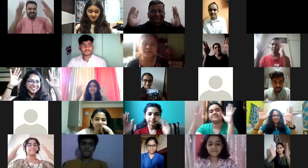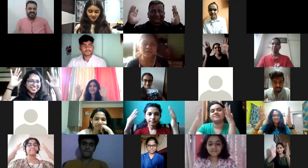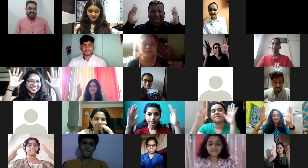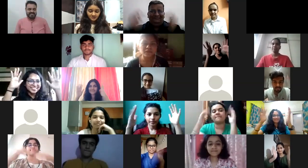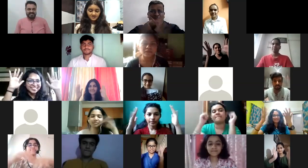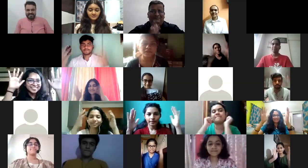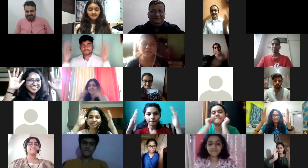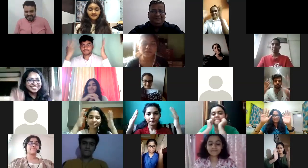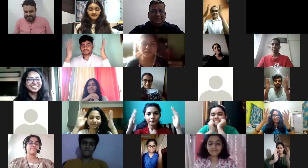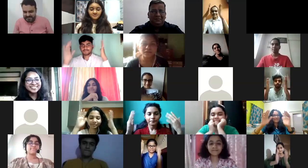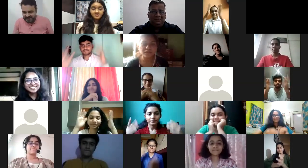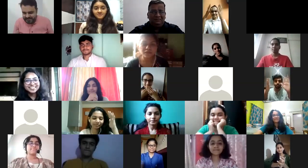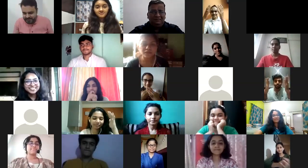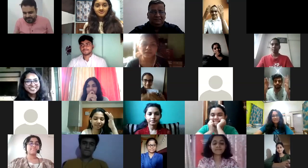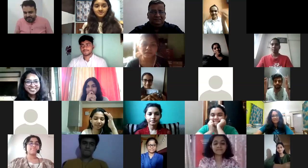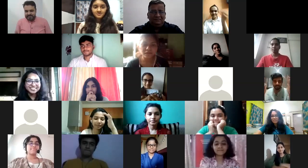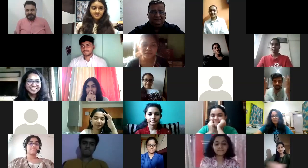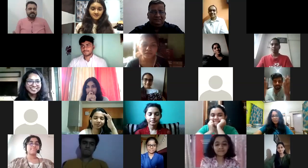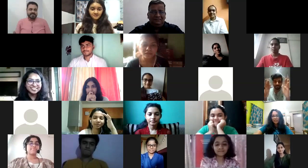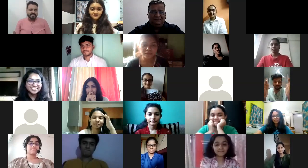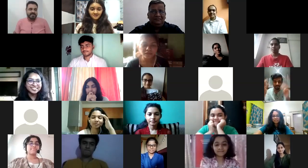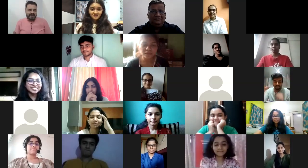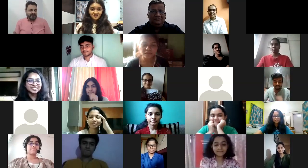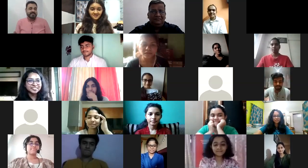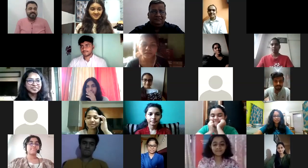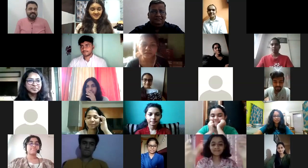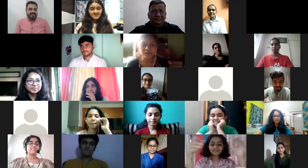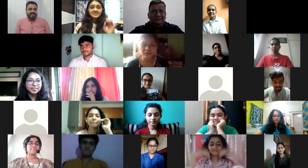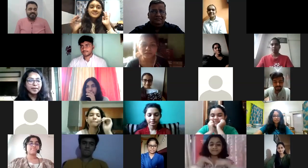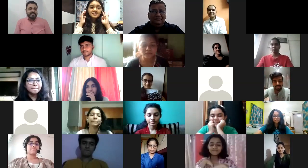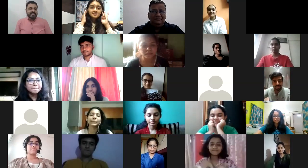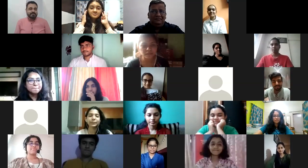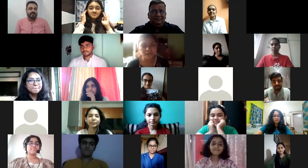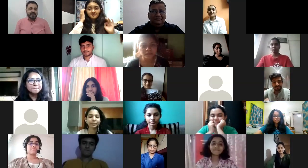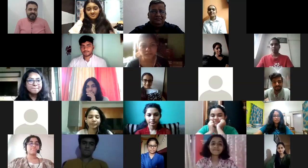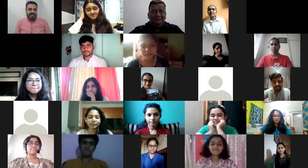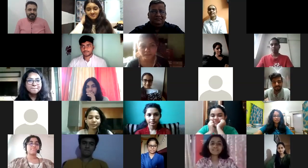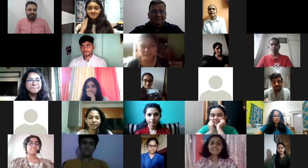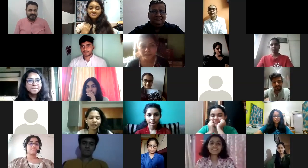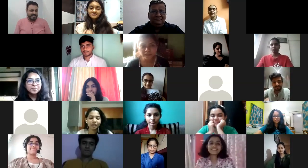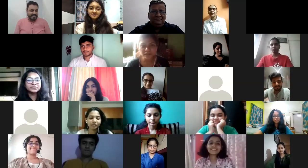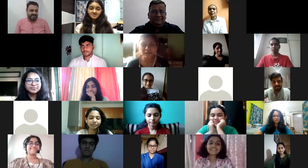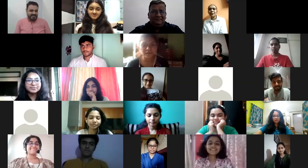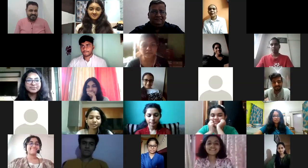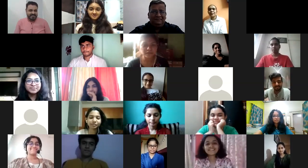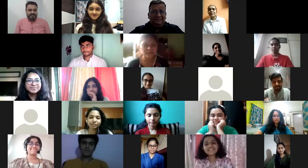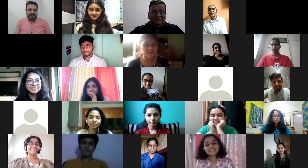Okay. So we're 35 minutes. I think you are done brilliantly in the first leg, the 35